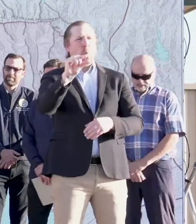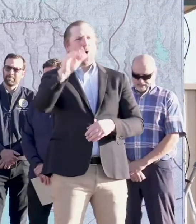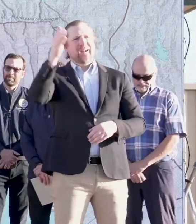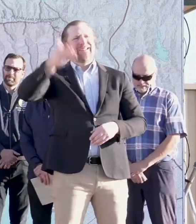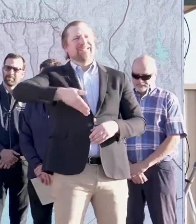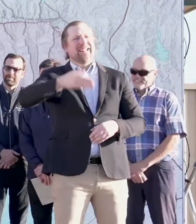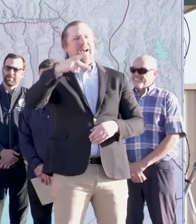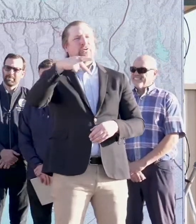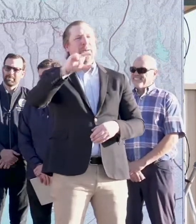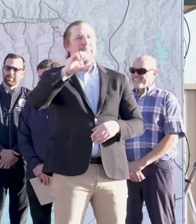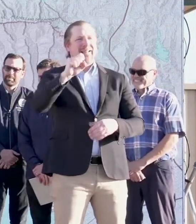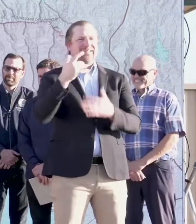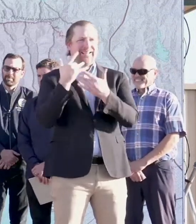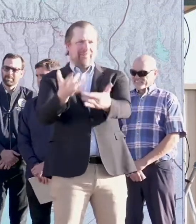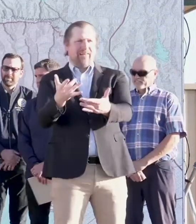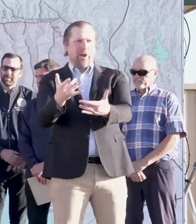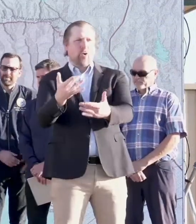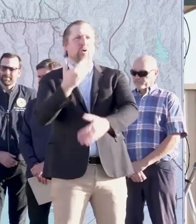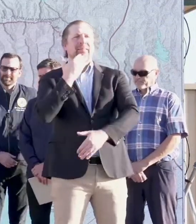malibucity.org/Palisades Fire. Thank you.